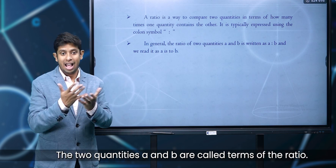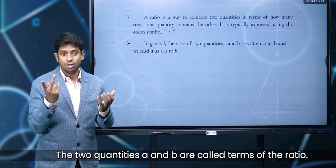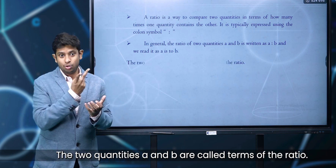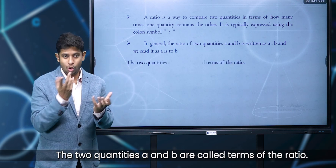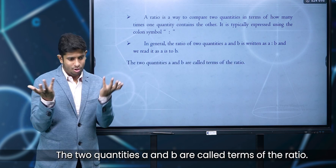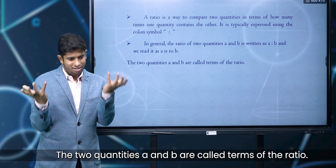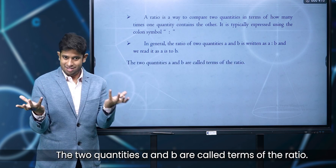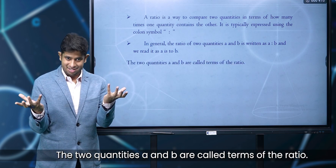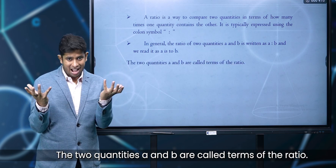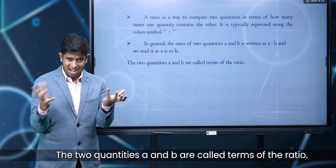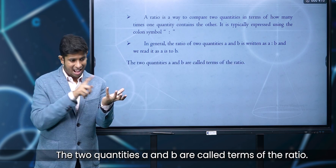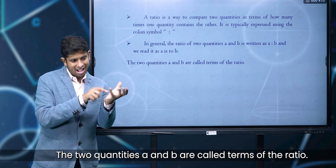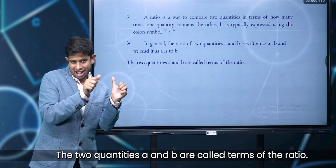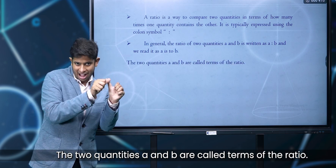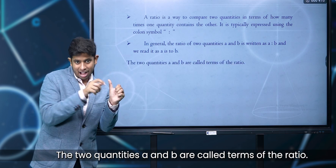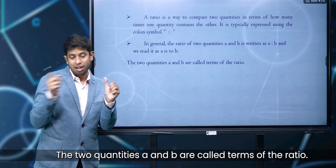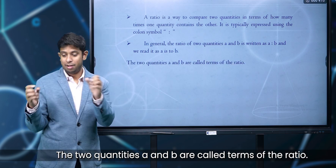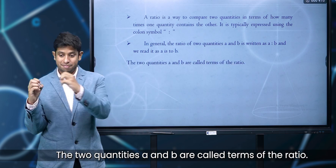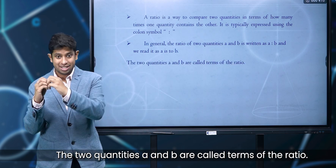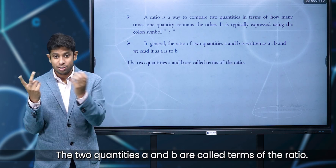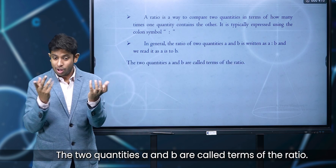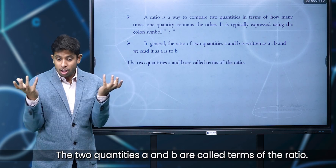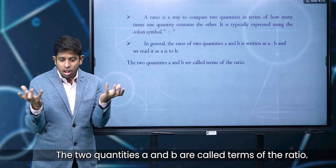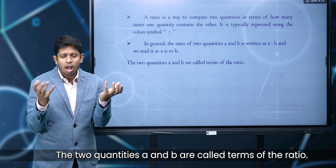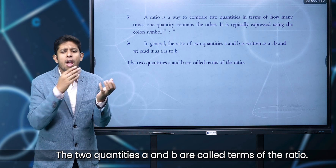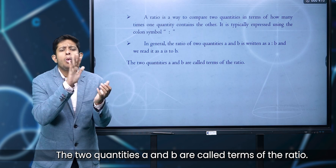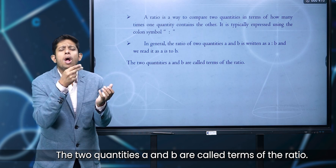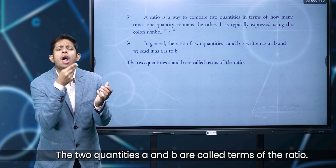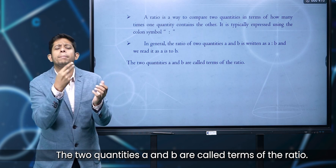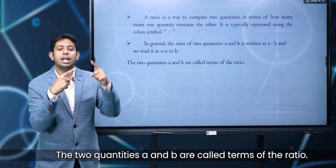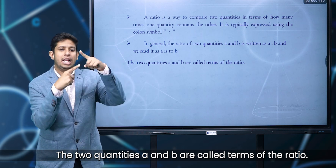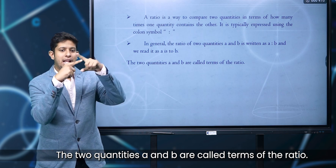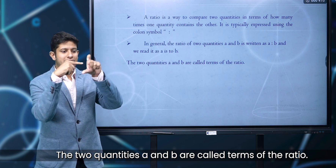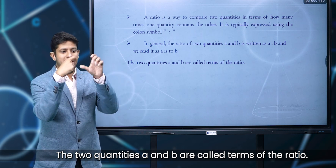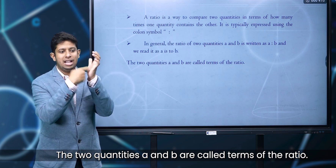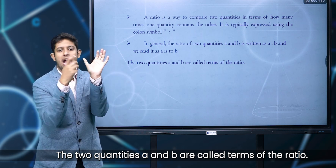The two quantities A and B are called terms of the ratio.